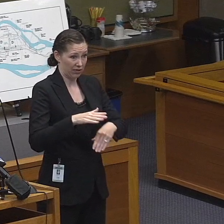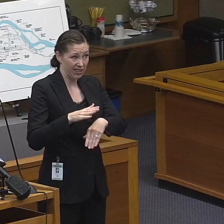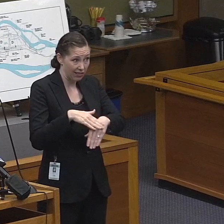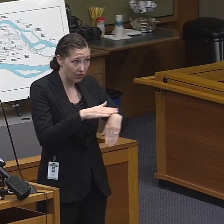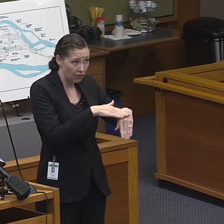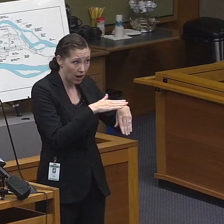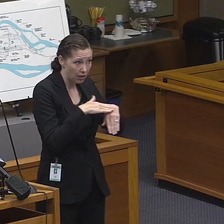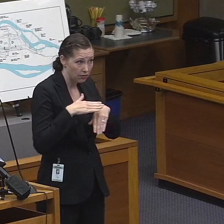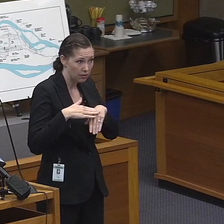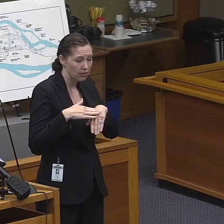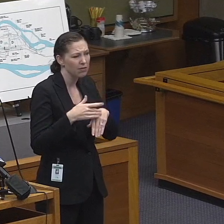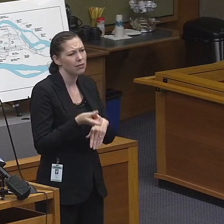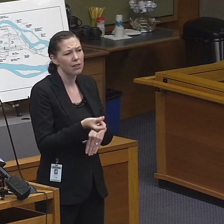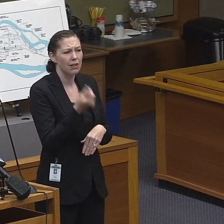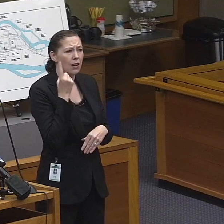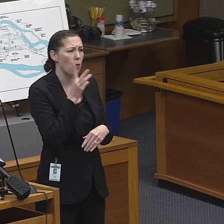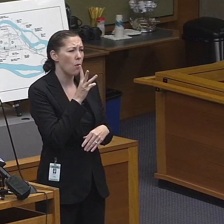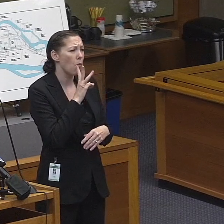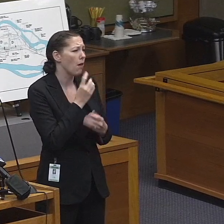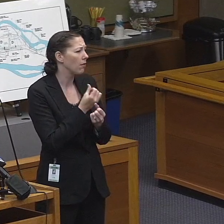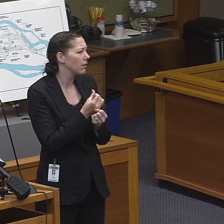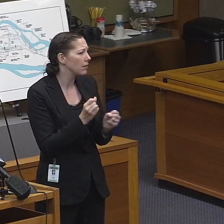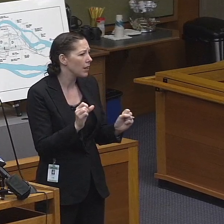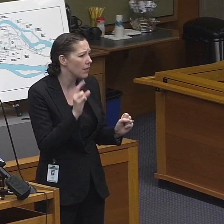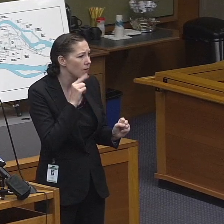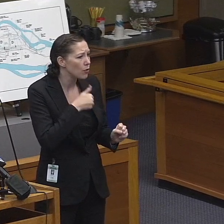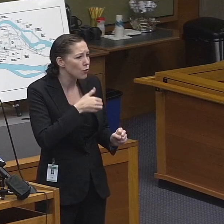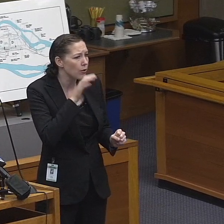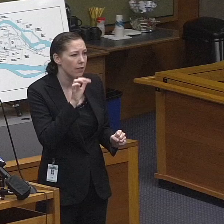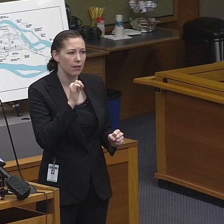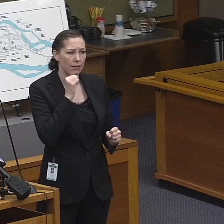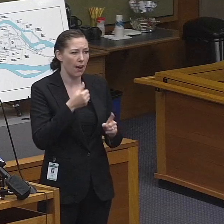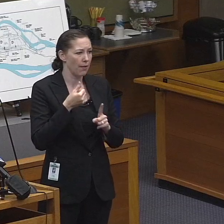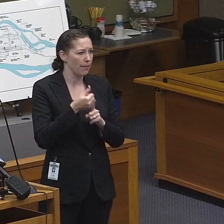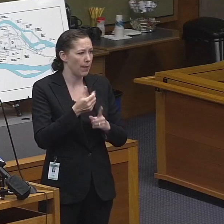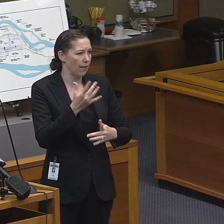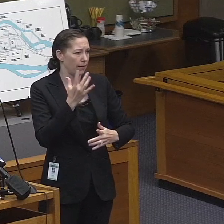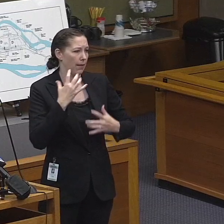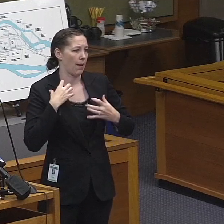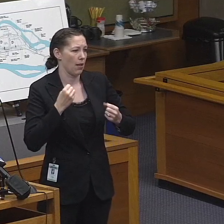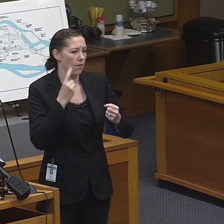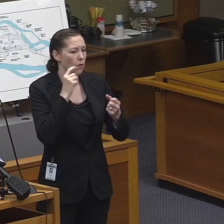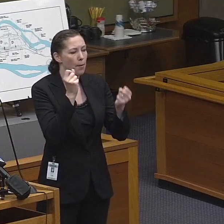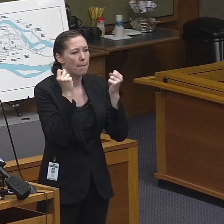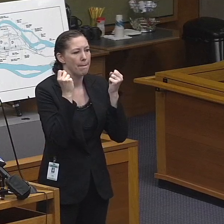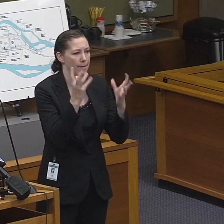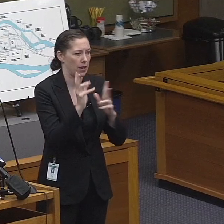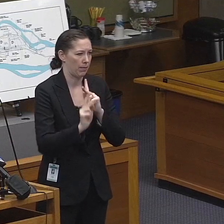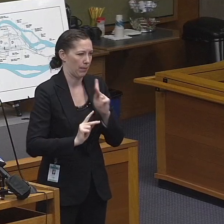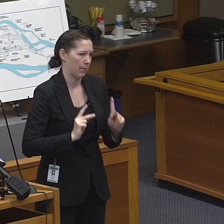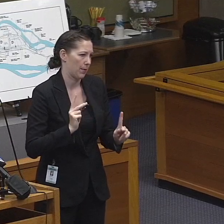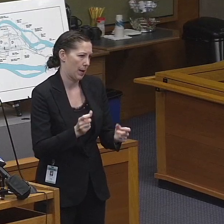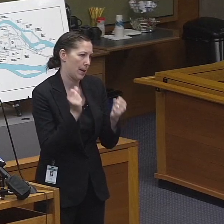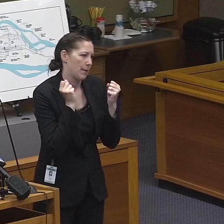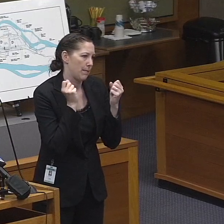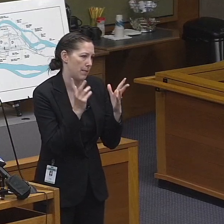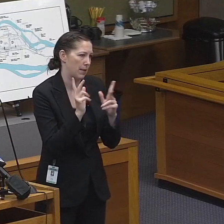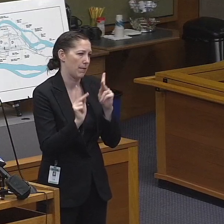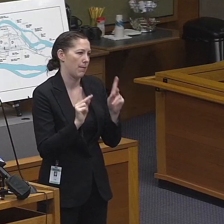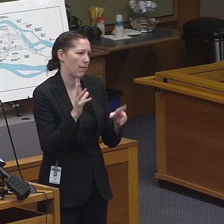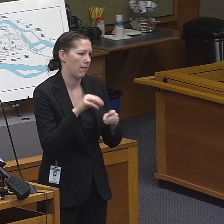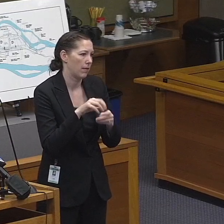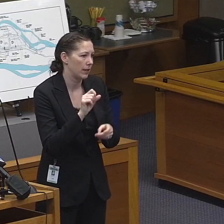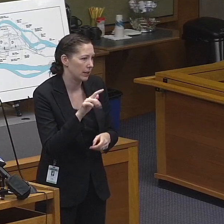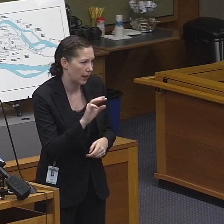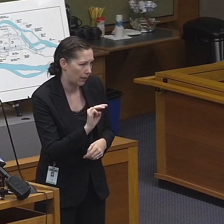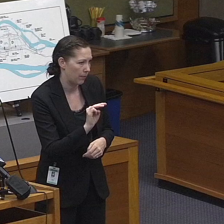advisories, the water has been safe to drink for most of Salem's population, for most of our water customers. And the results